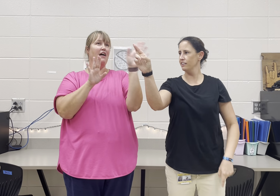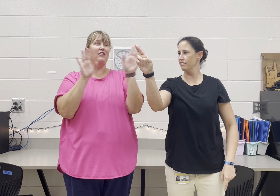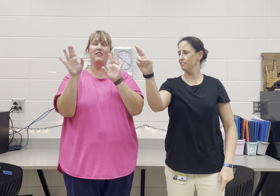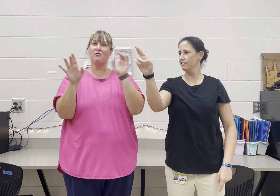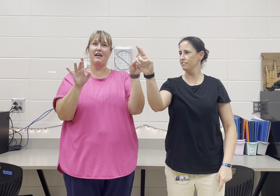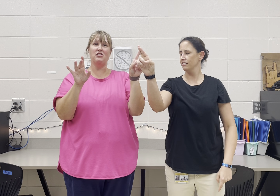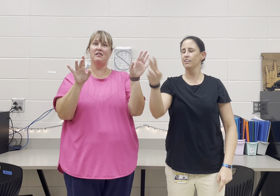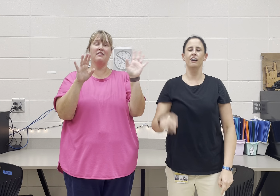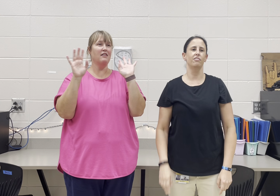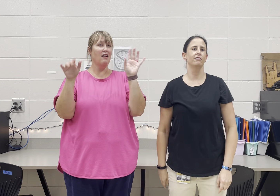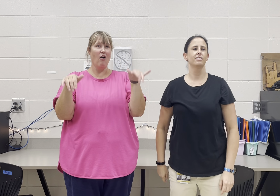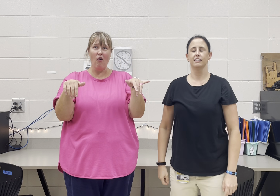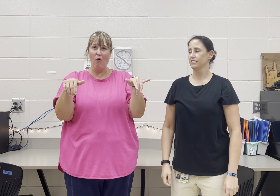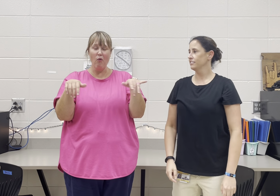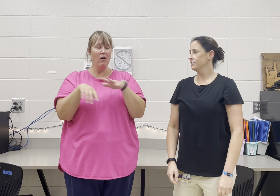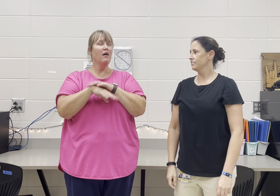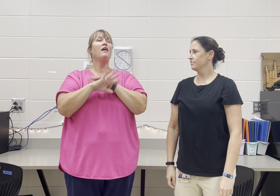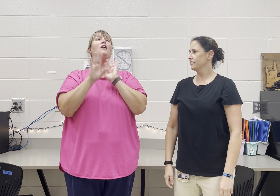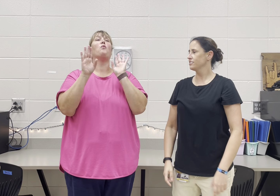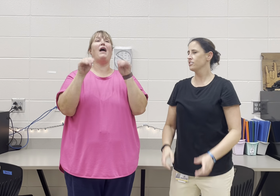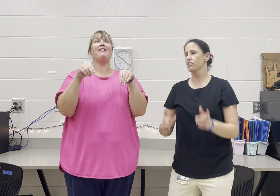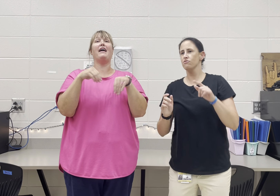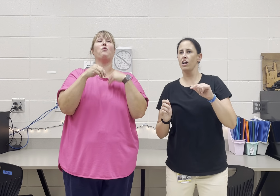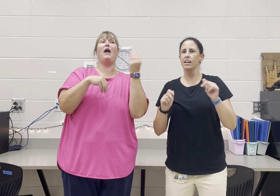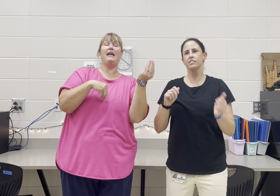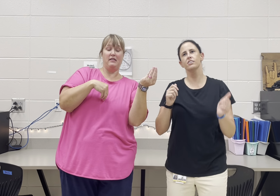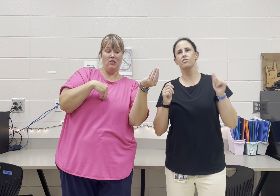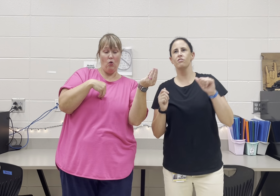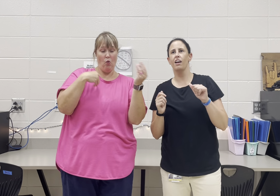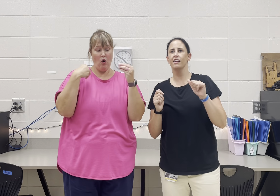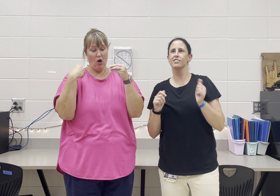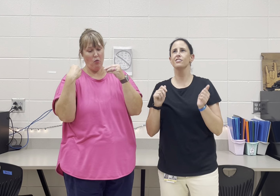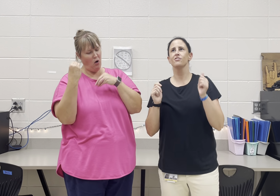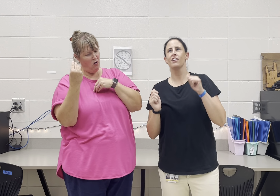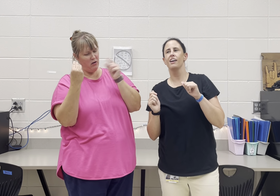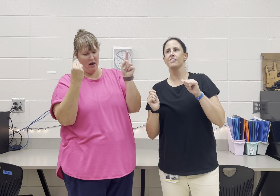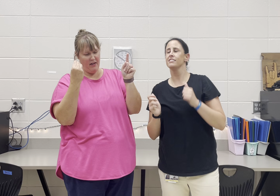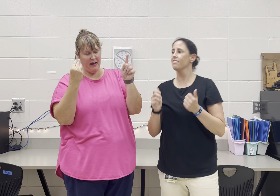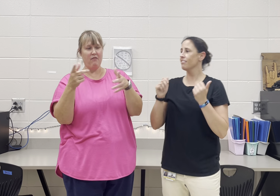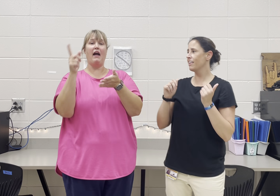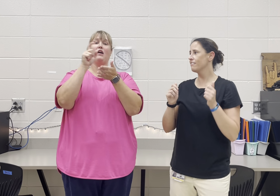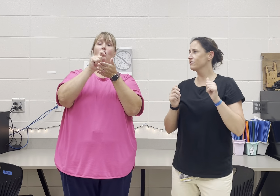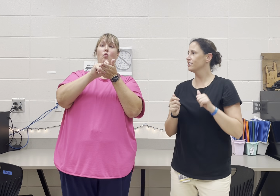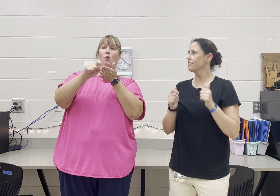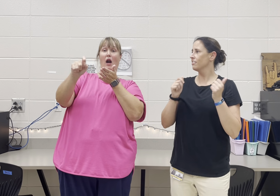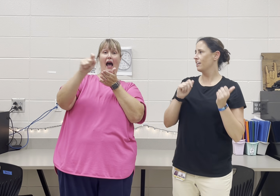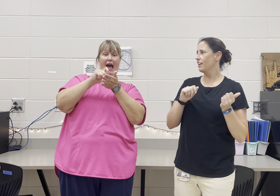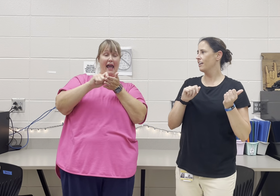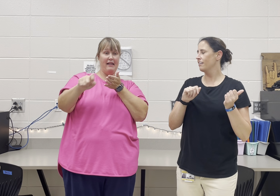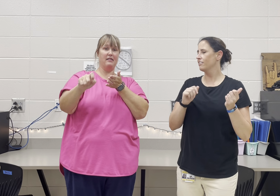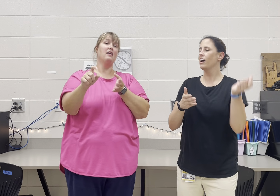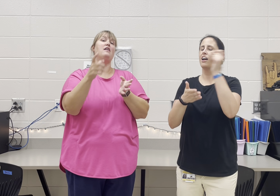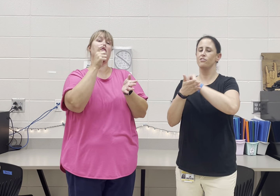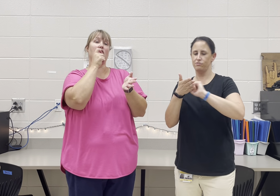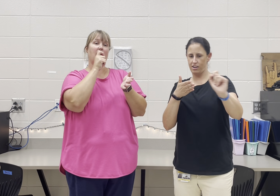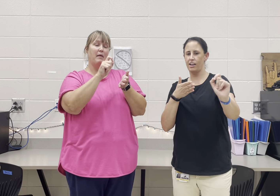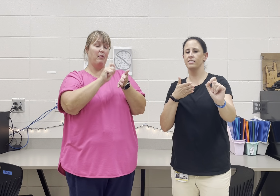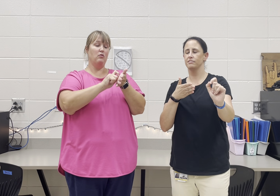like the direction. Oh. No. Right like right or wrong, not that kind of right. Right. So a lot of people